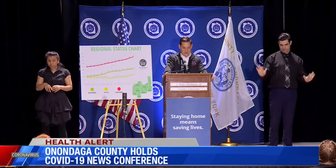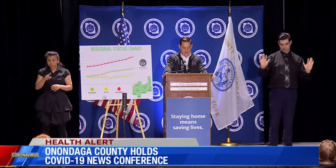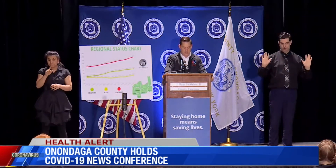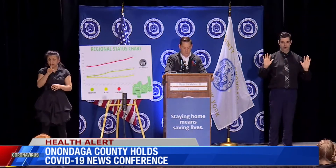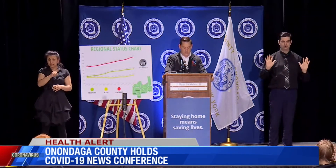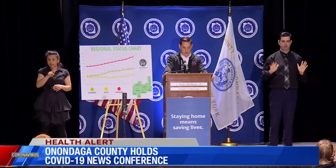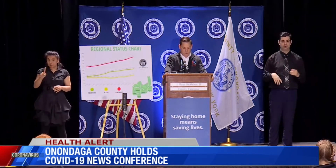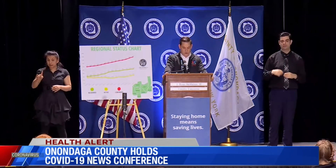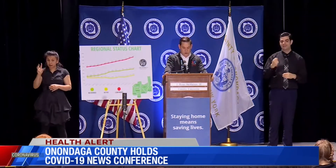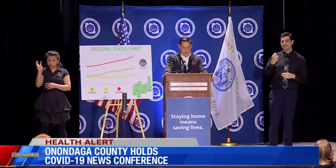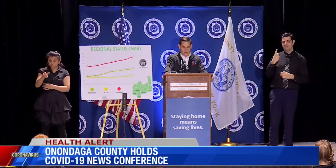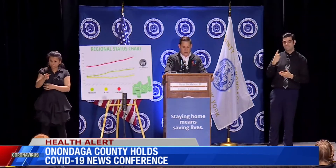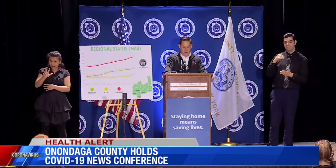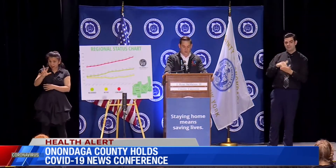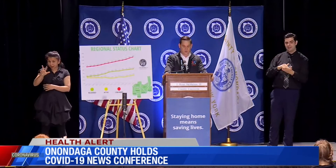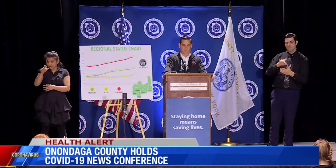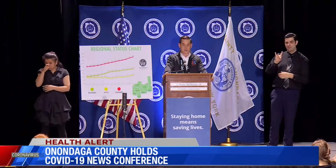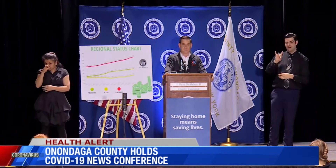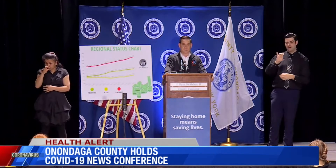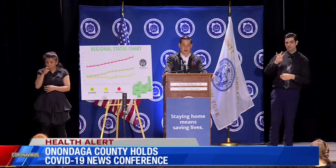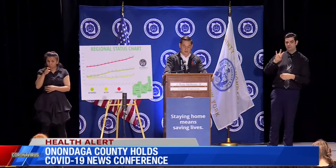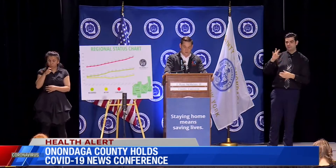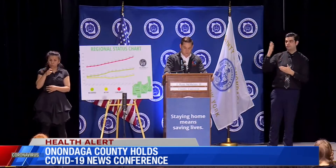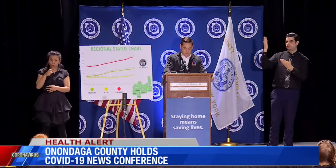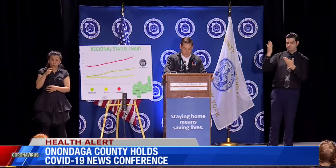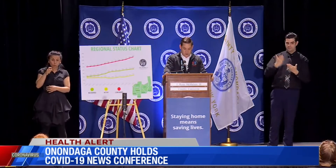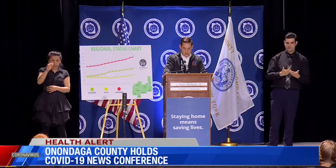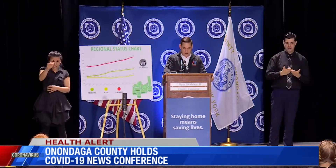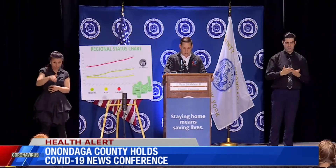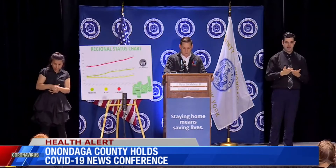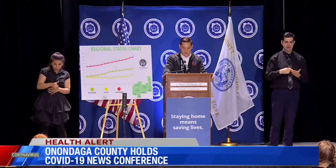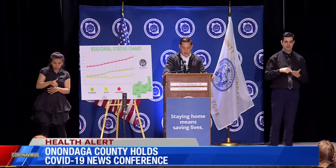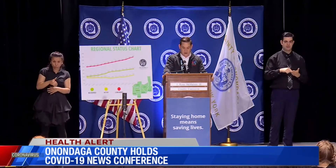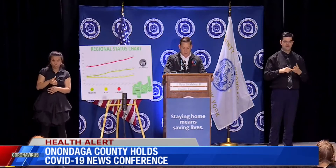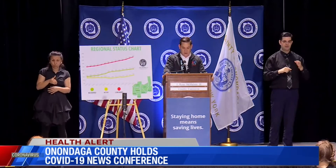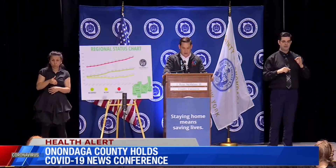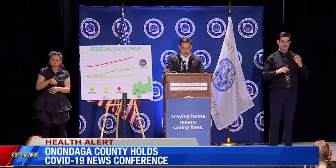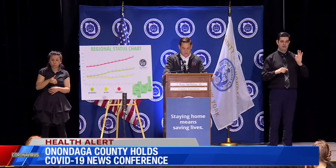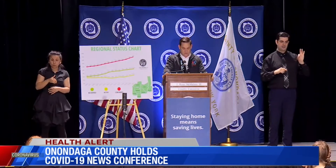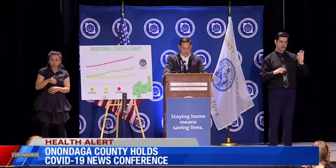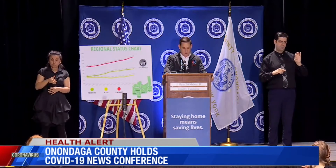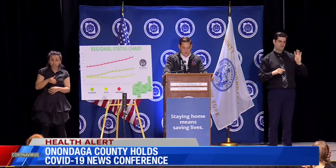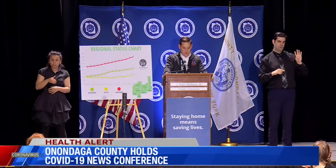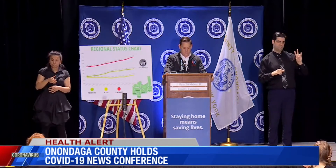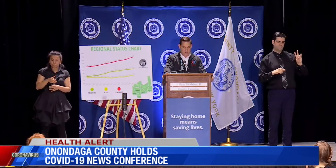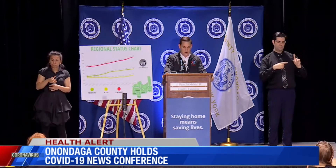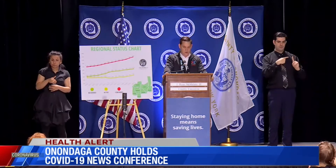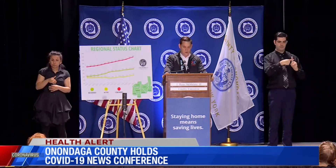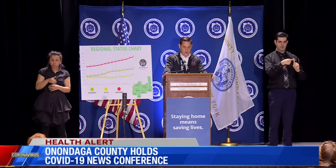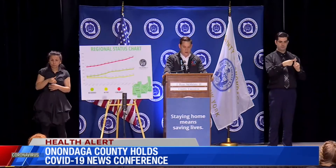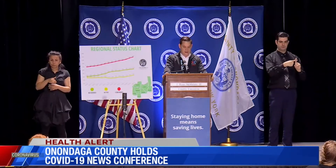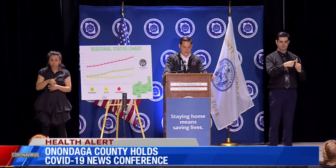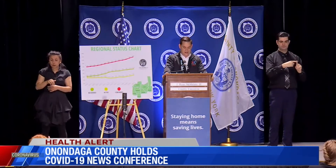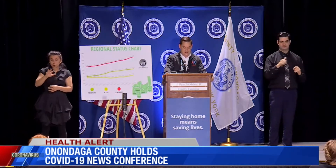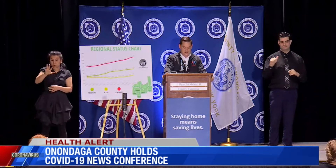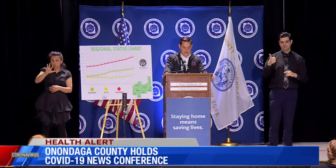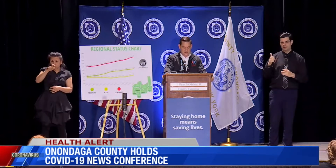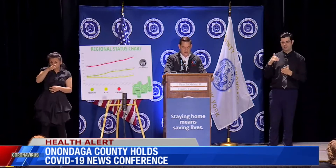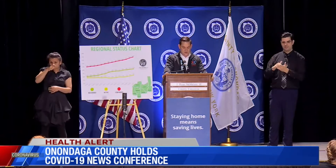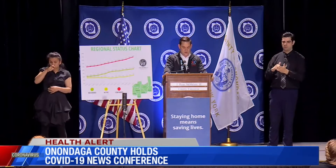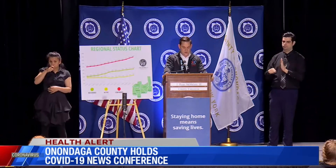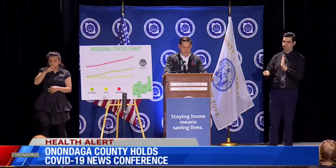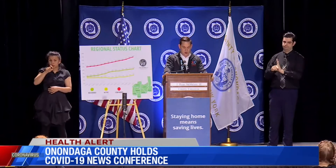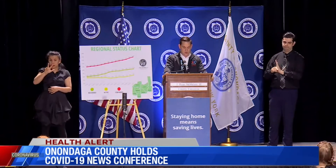11,847 tests have been returned, 947 positive, 10,900 negative. We have 830 pending